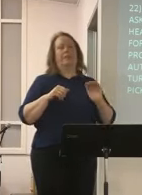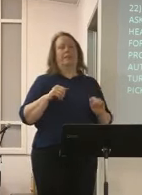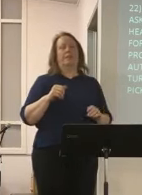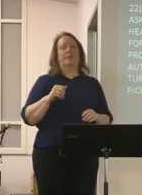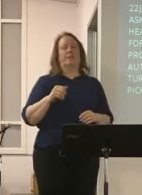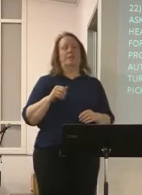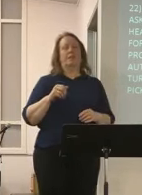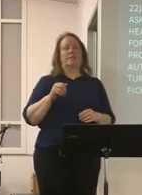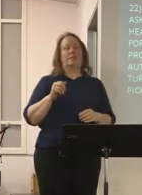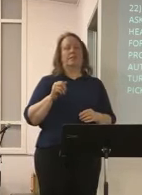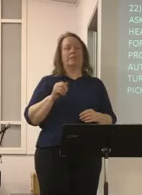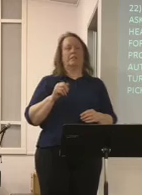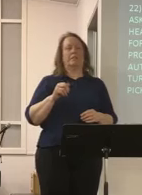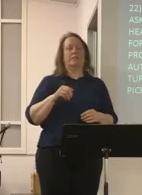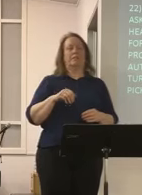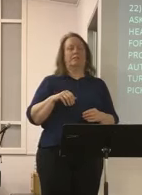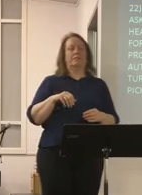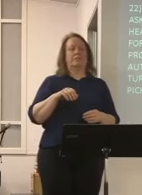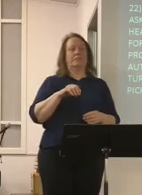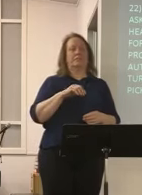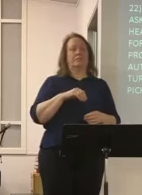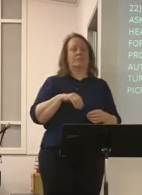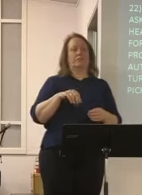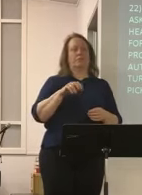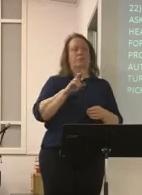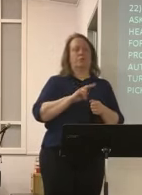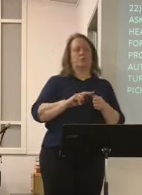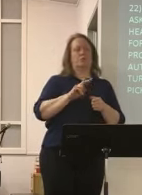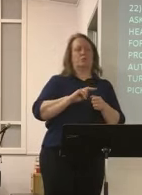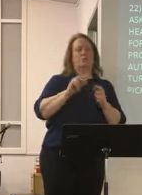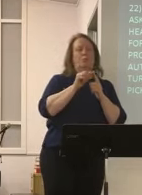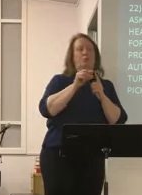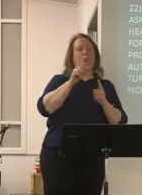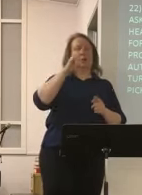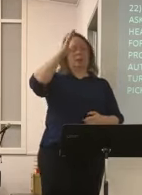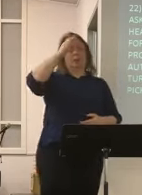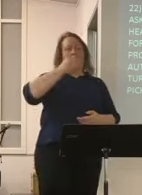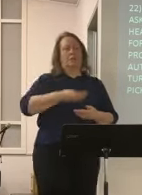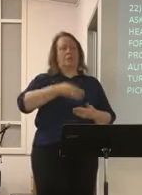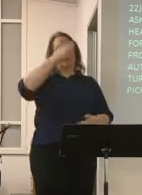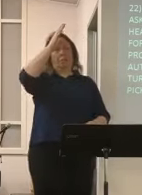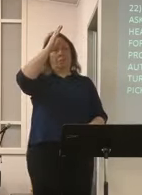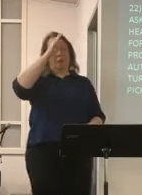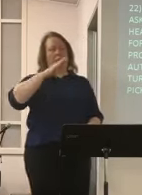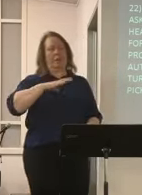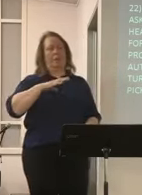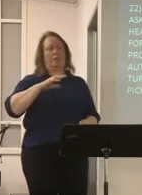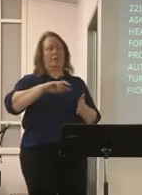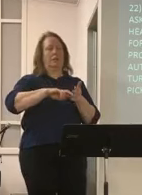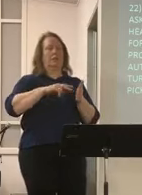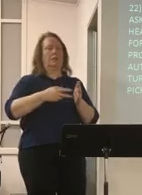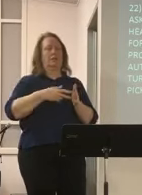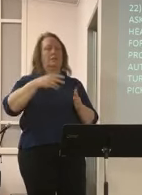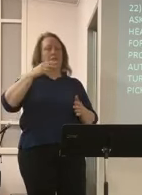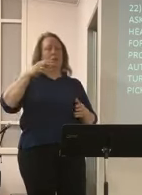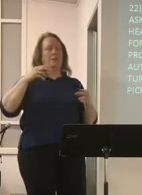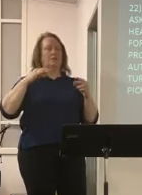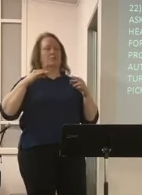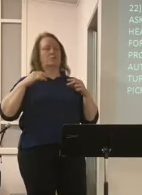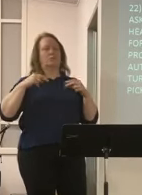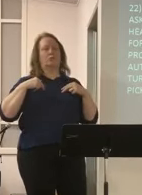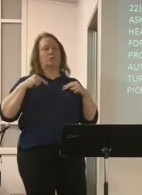when he uses the term Son of Man, it is basically referring to his humanity, and also